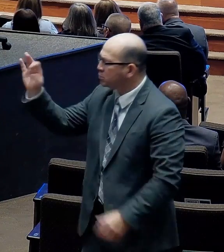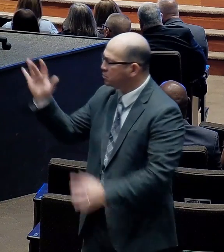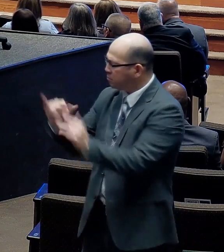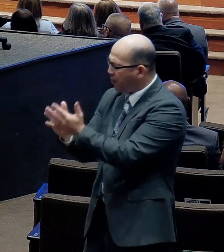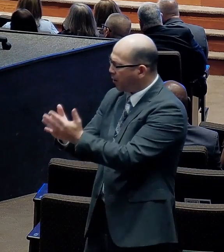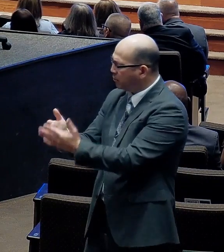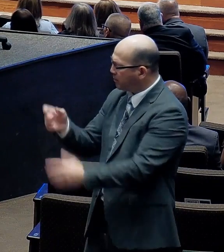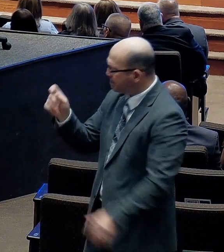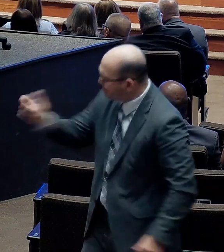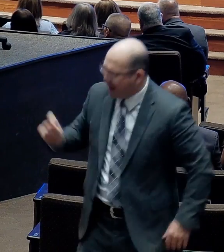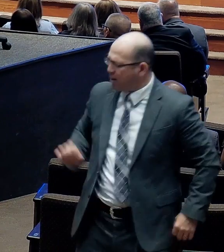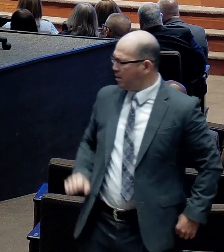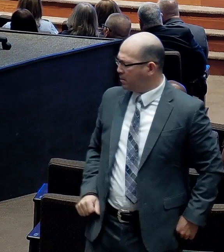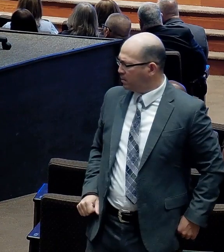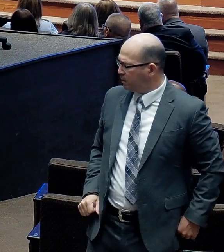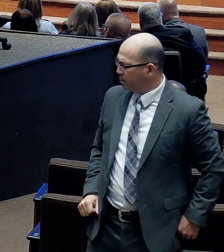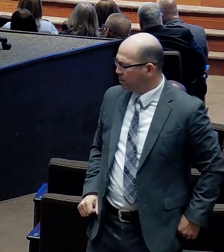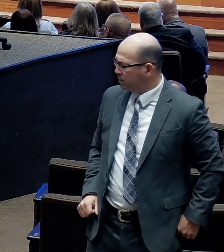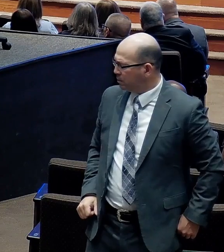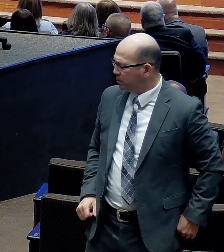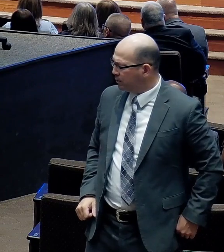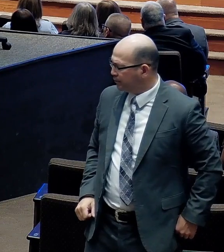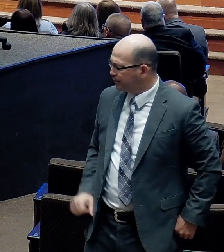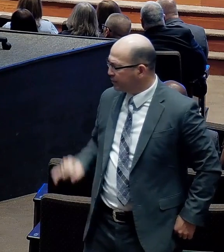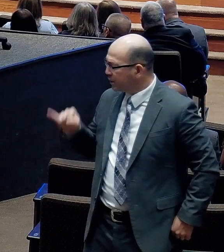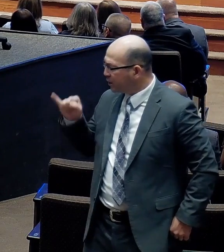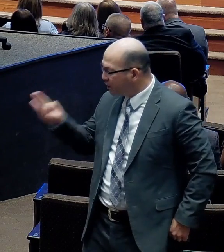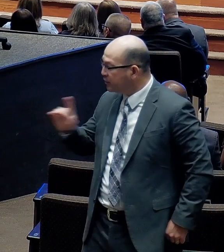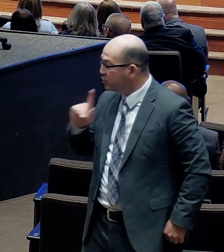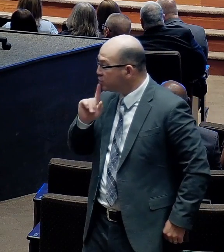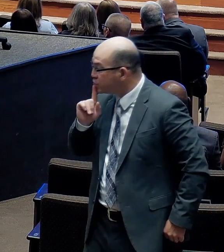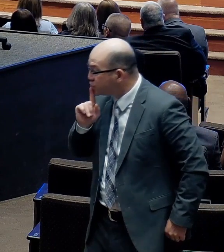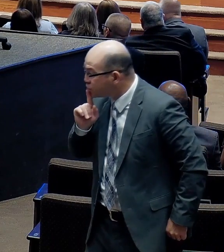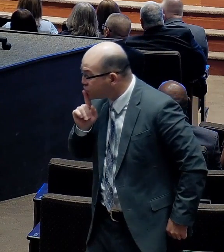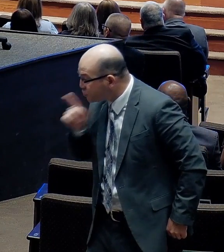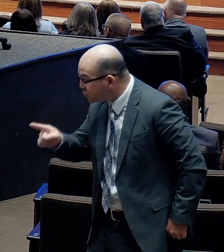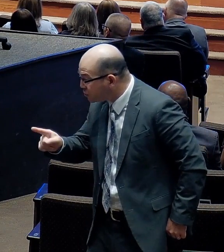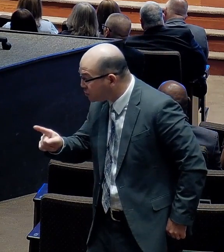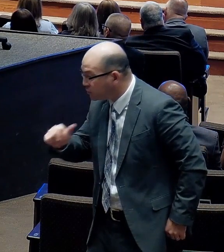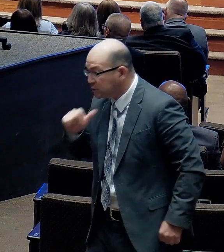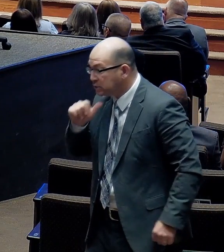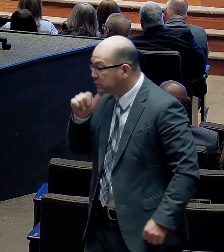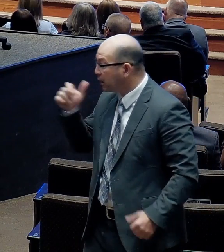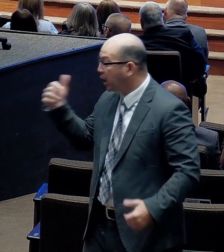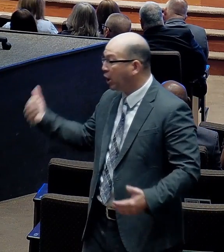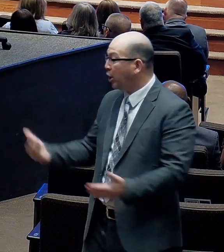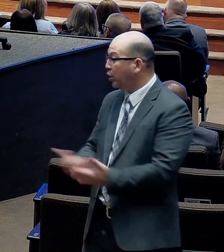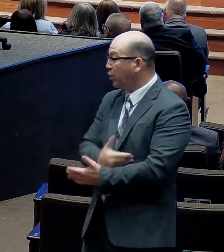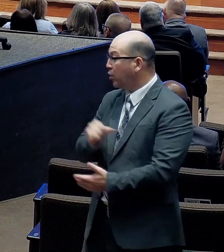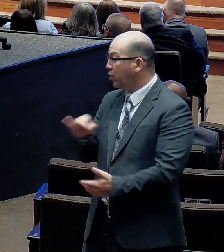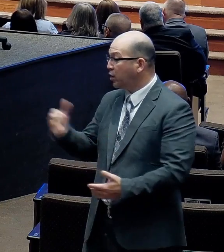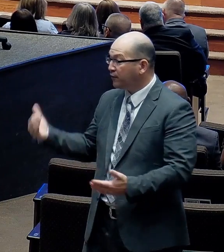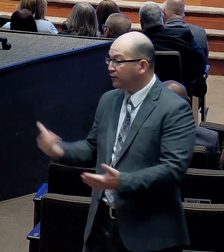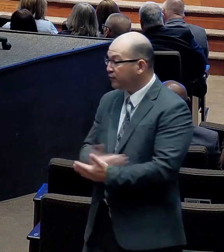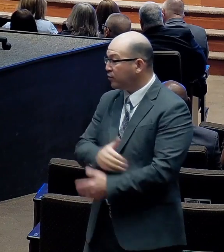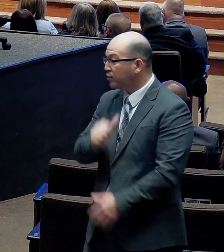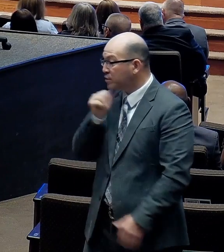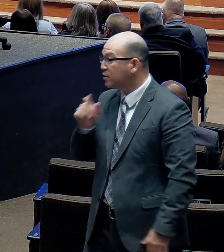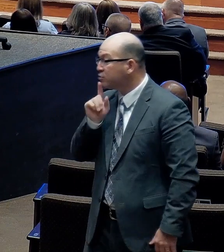And then he said. If it's true. It isn't new. And if it's new. It isn't true. Preach the word.